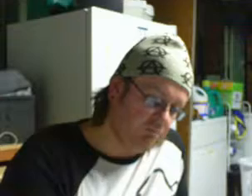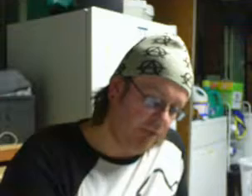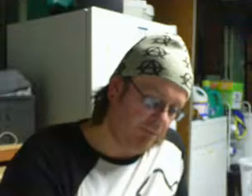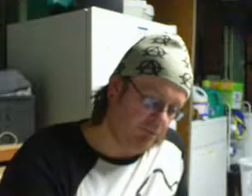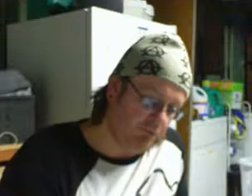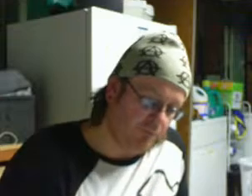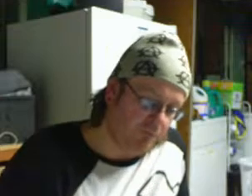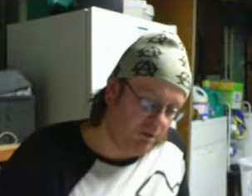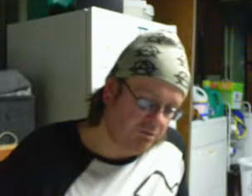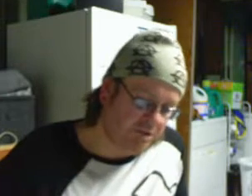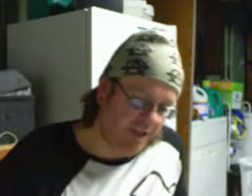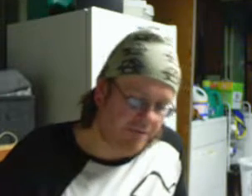commandments,